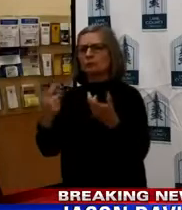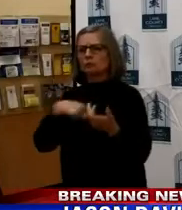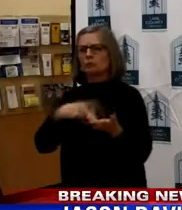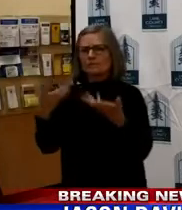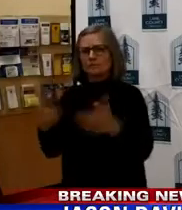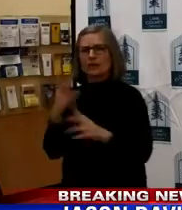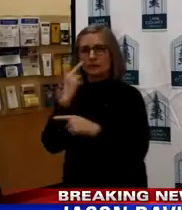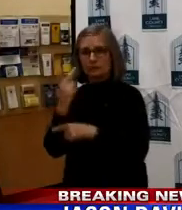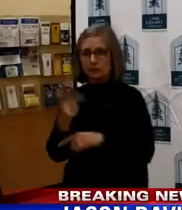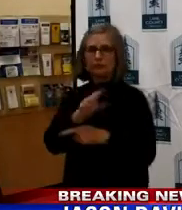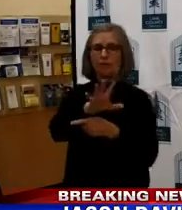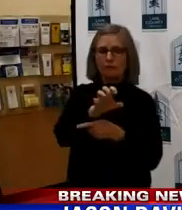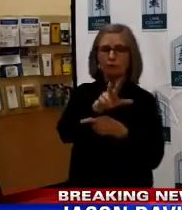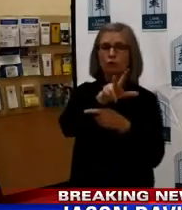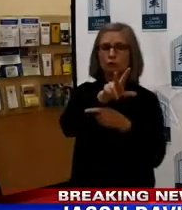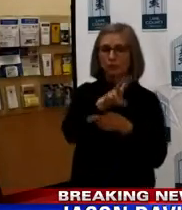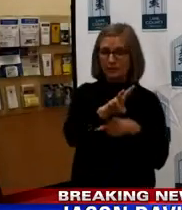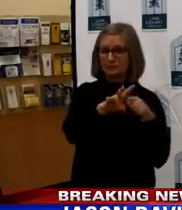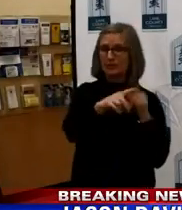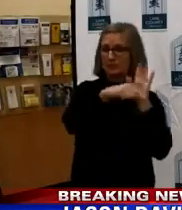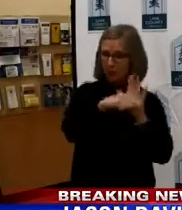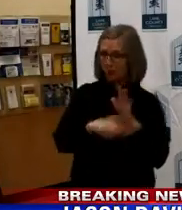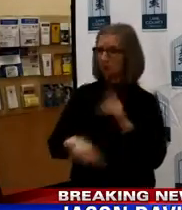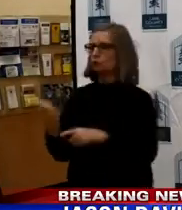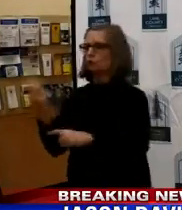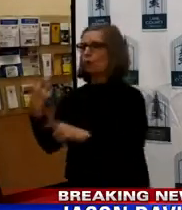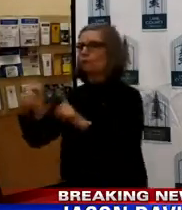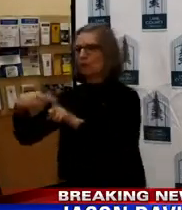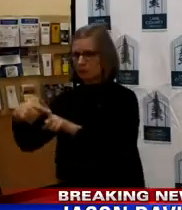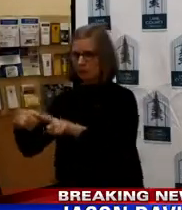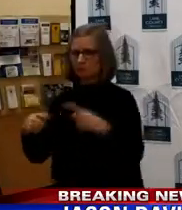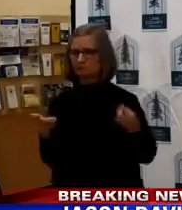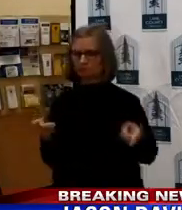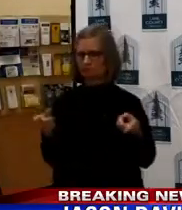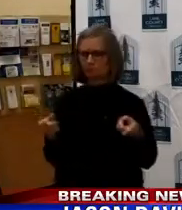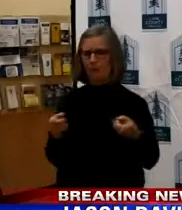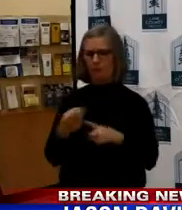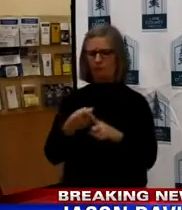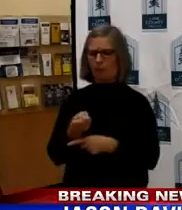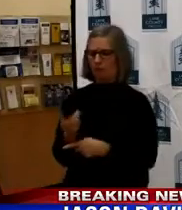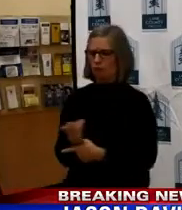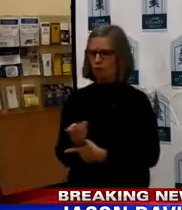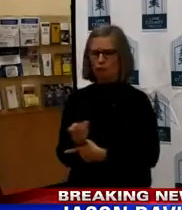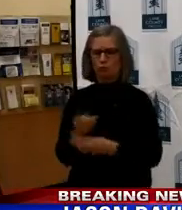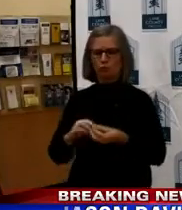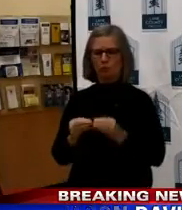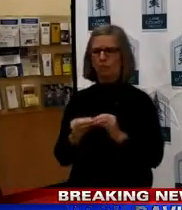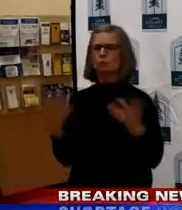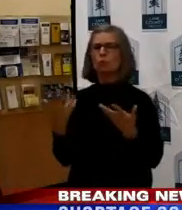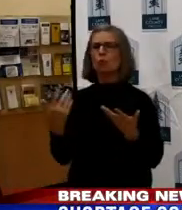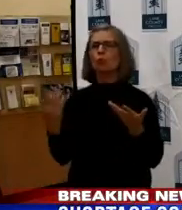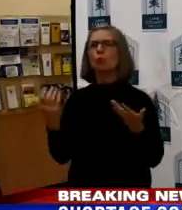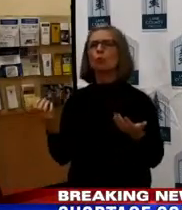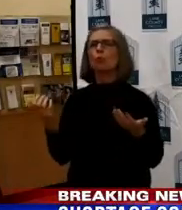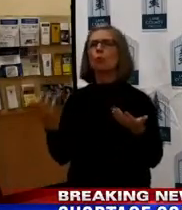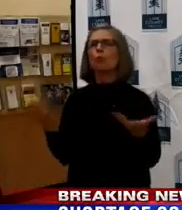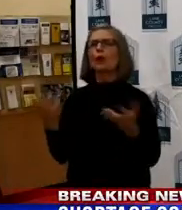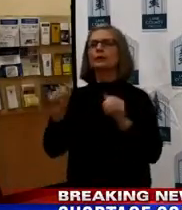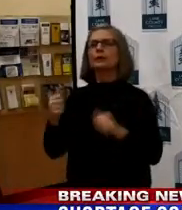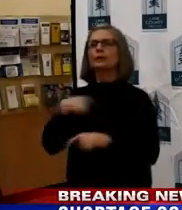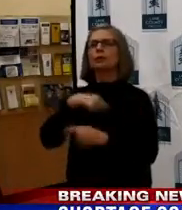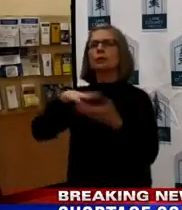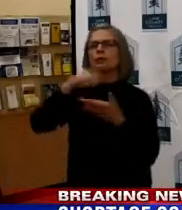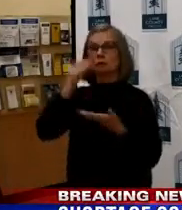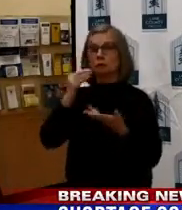12 positive tests. And there's not necessarily a lot just based on those two figures. However, according to our health